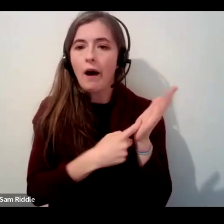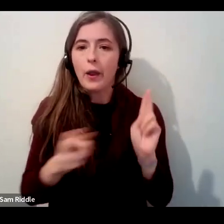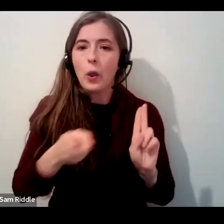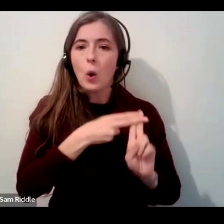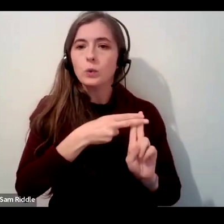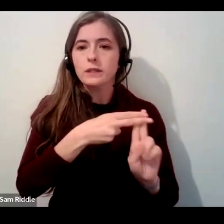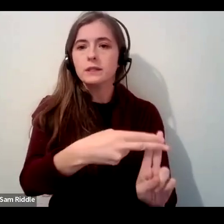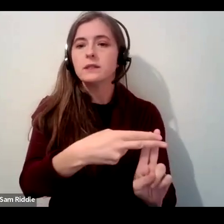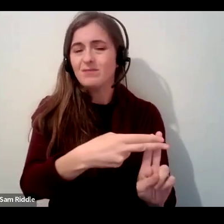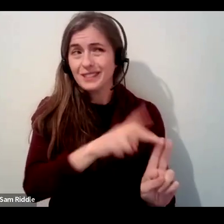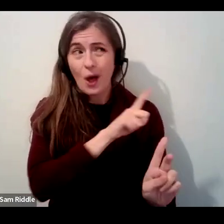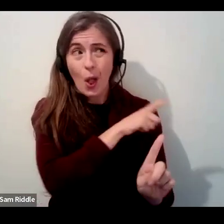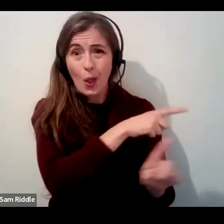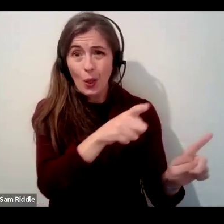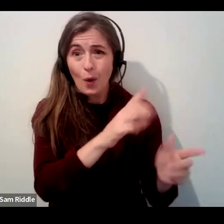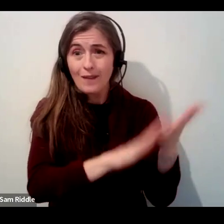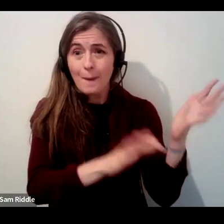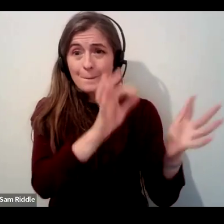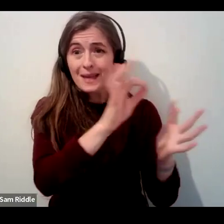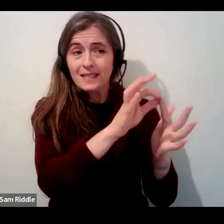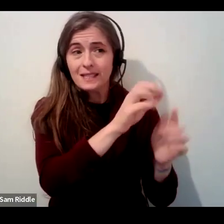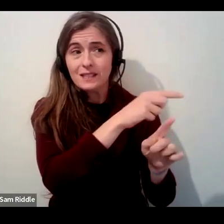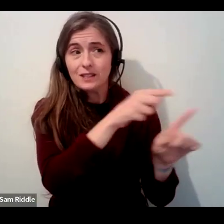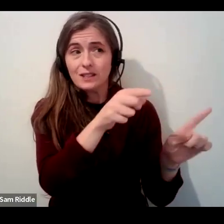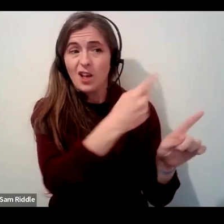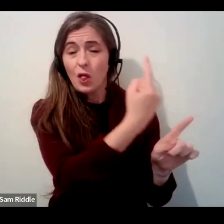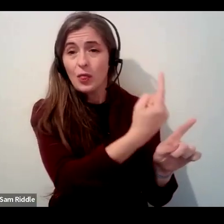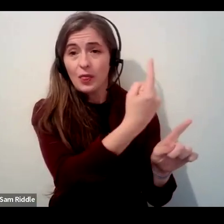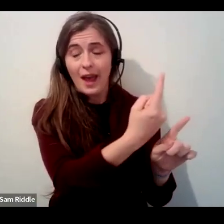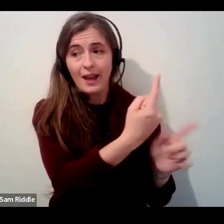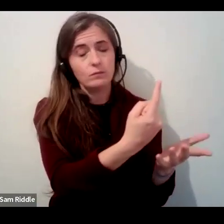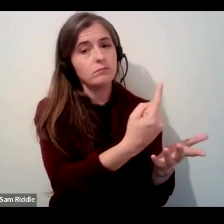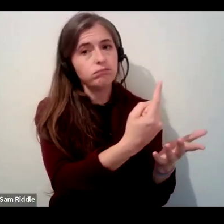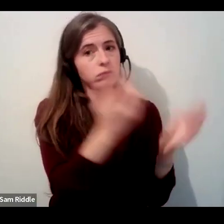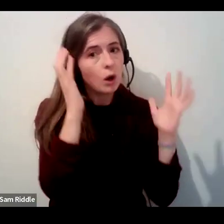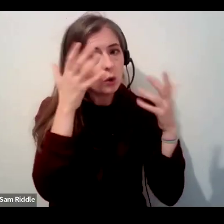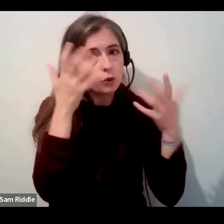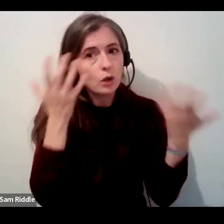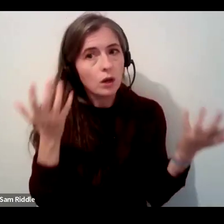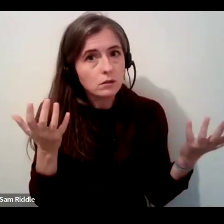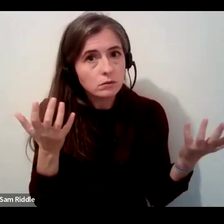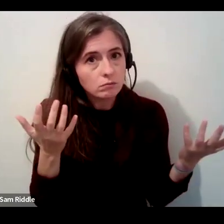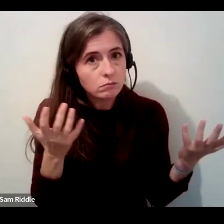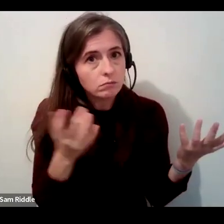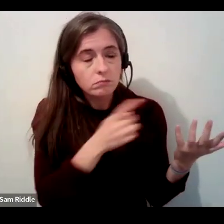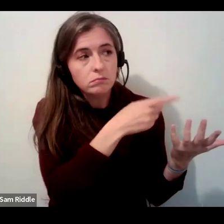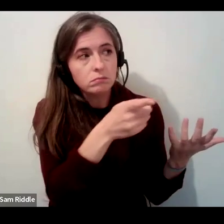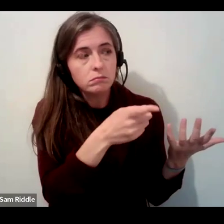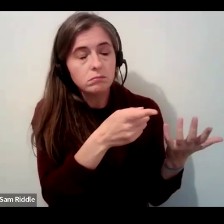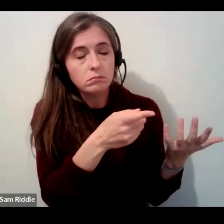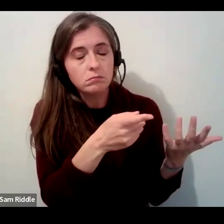there is a lot of MPs. I think there is a lot of MPs who absolutely are concerned about